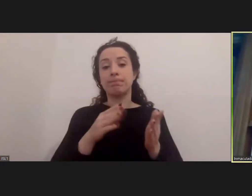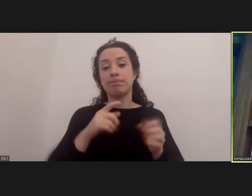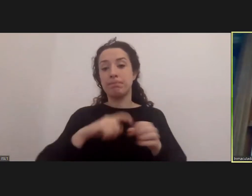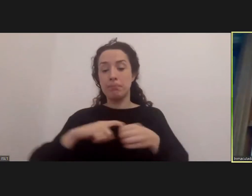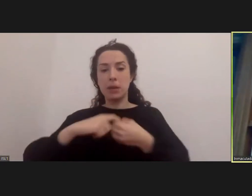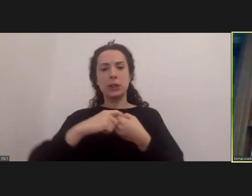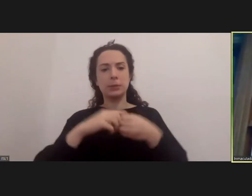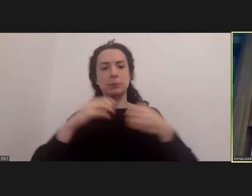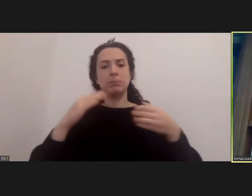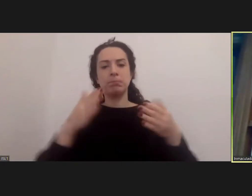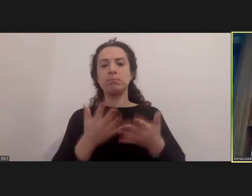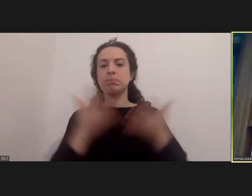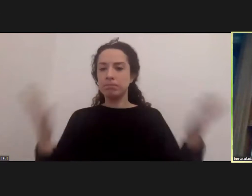in